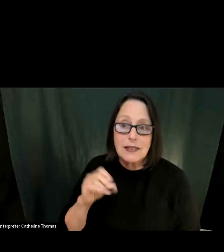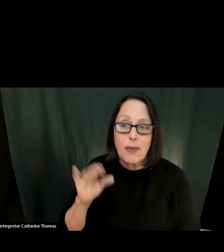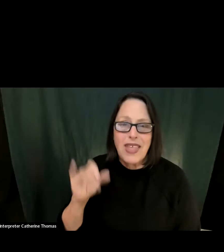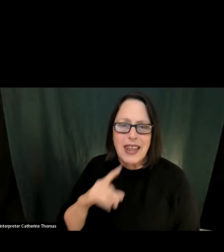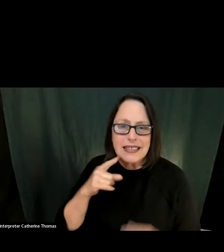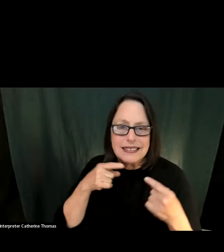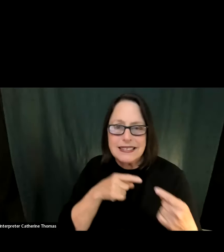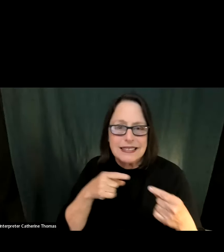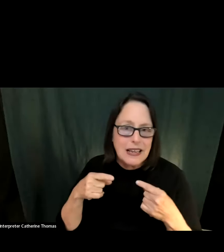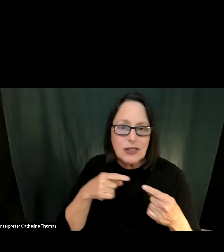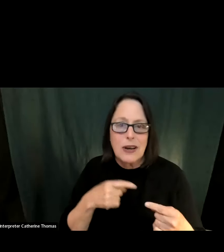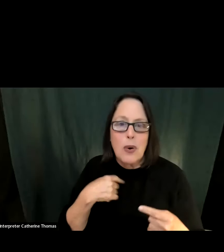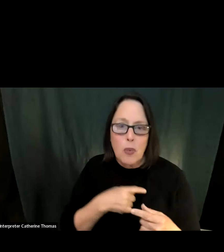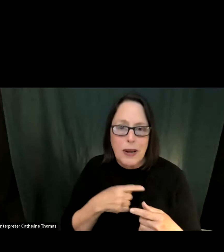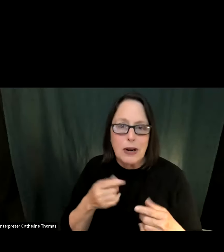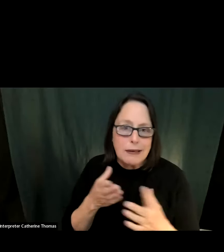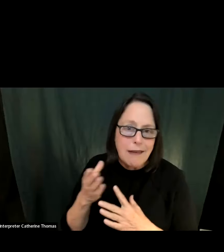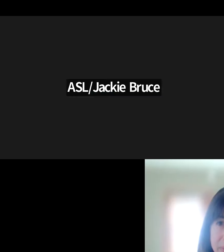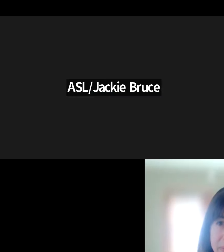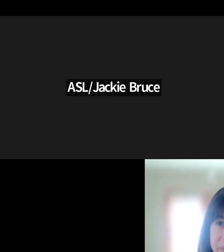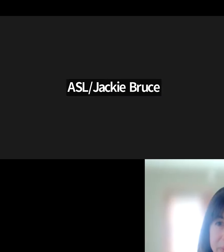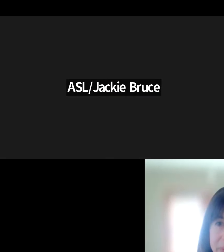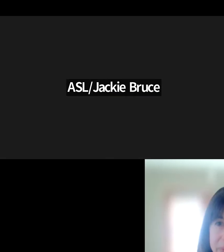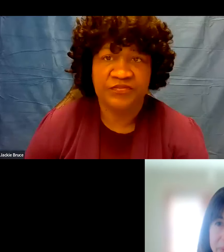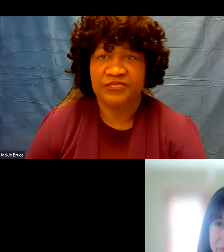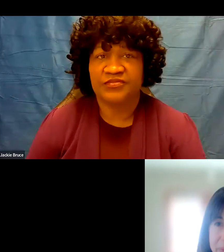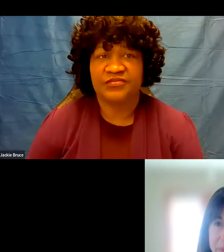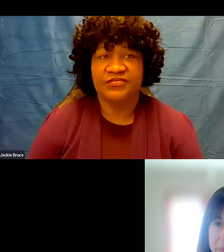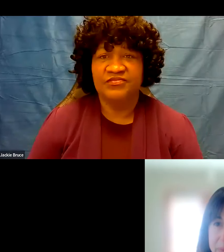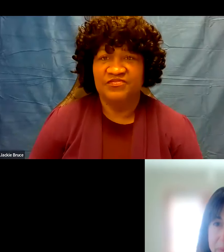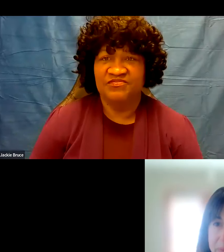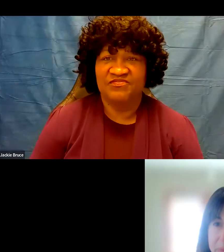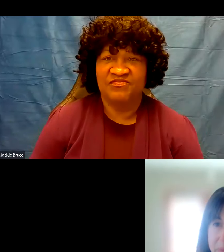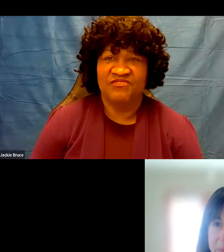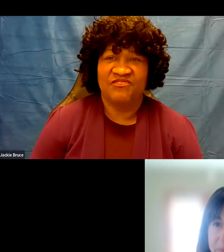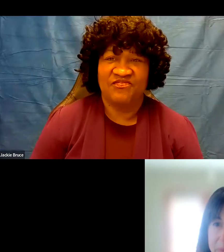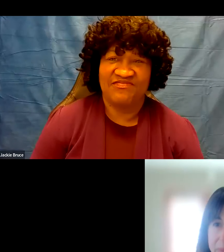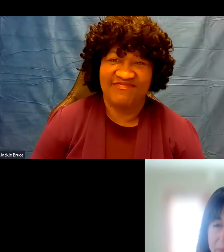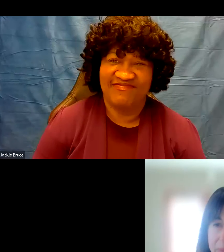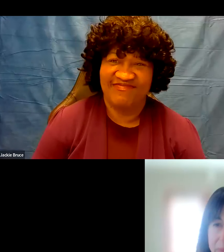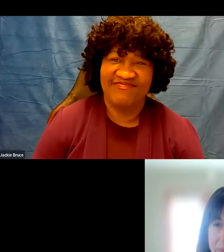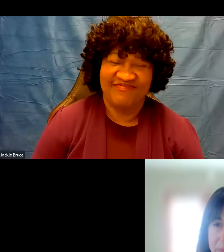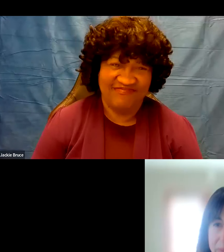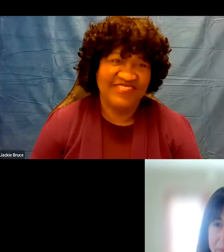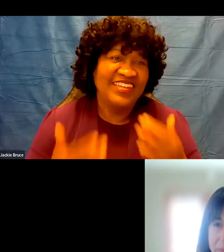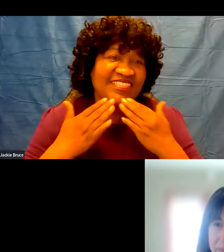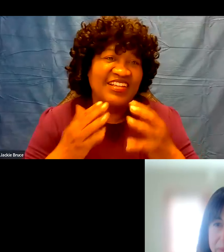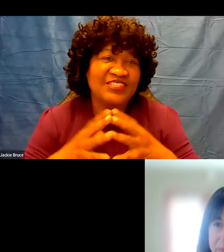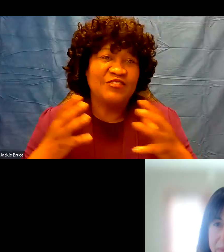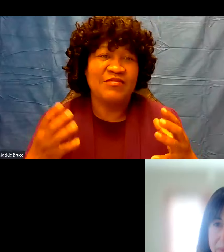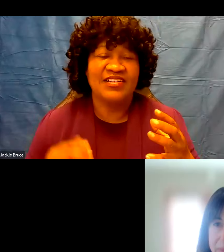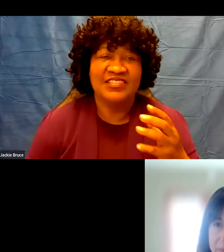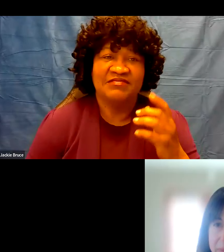navigating here. Claudia and then Anna. Thank you. Just don't want to pretend they represent